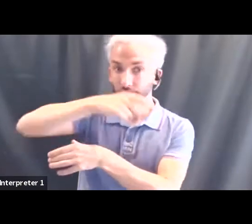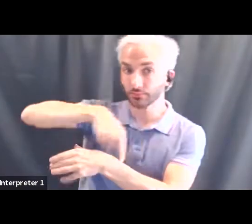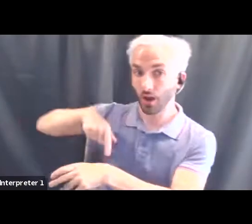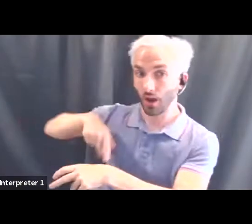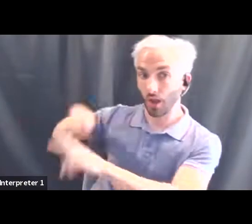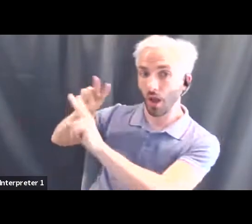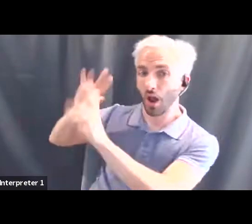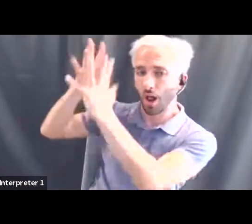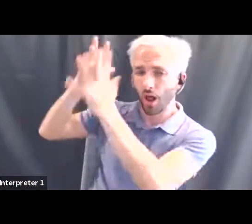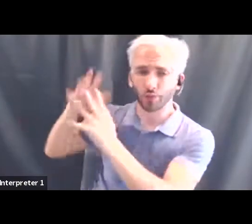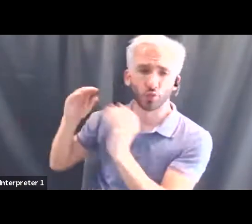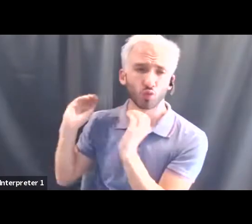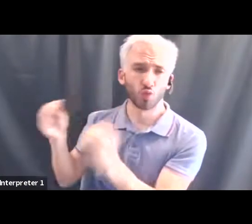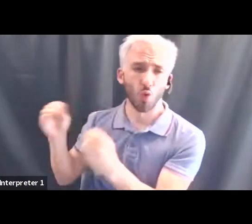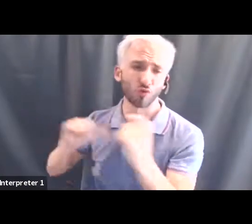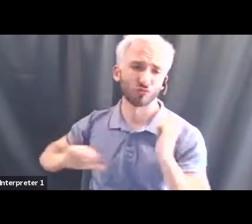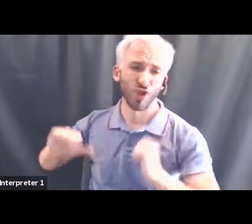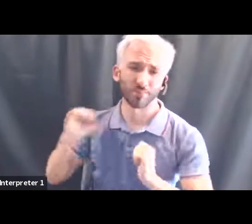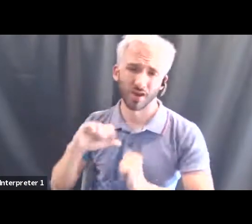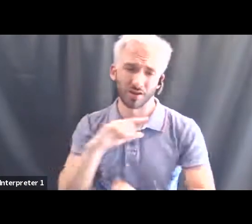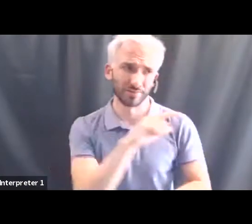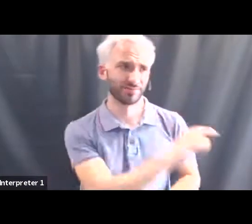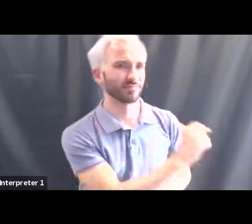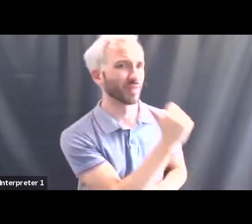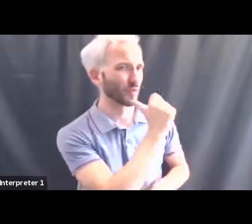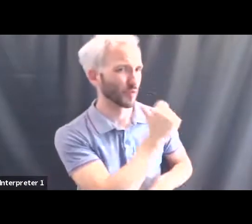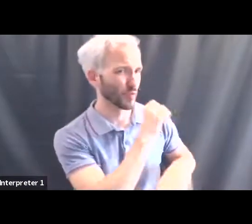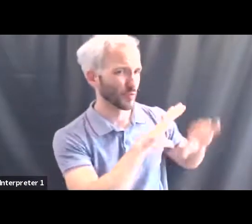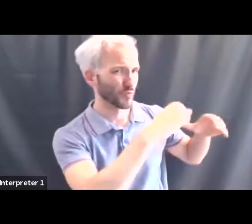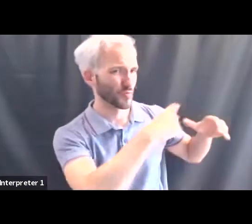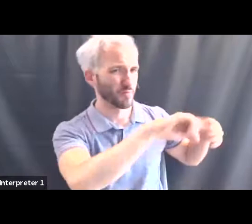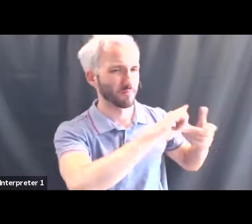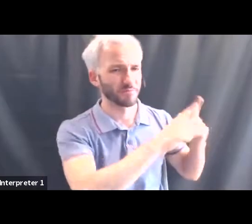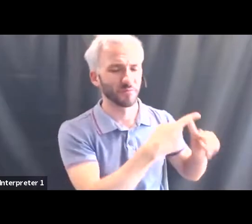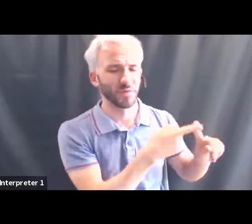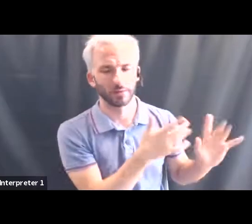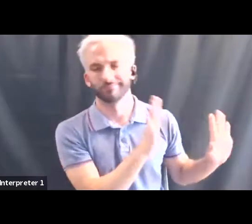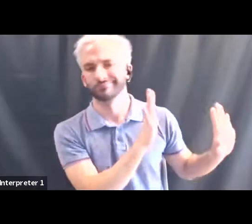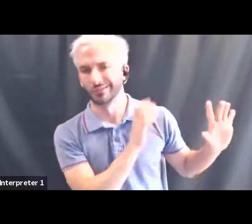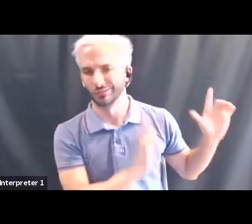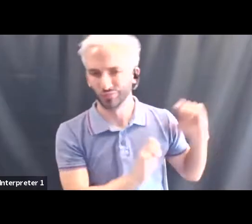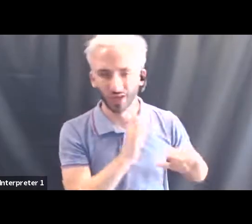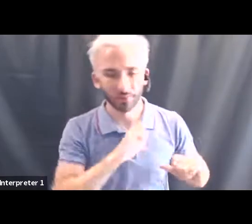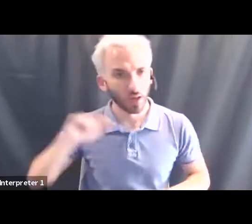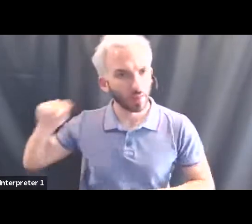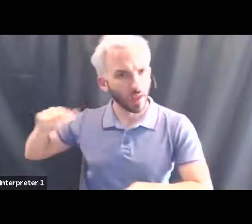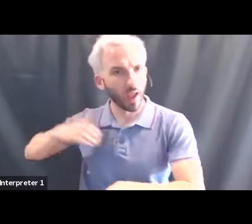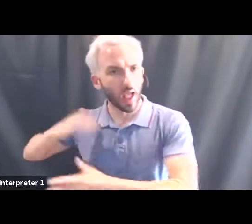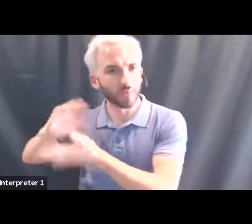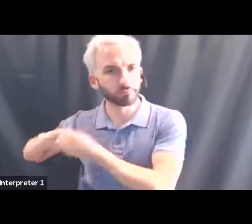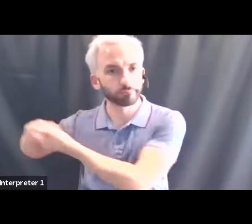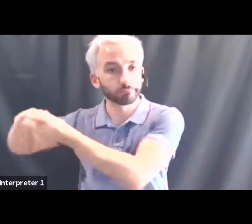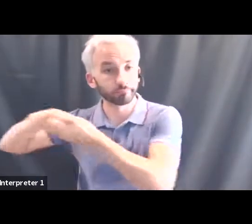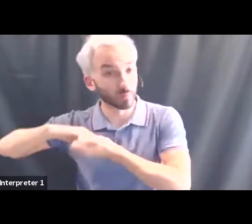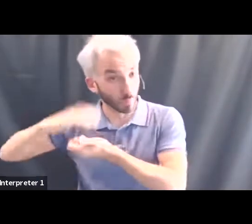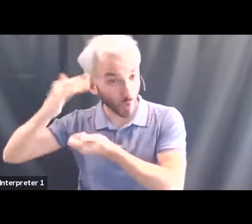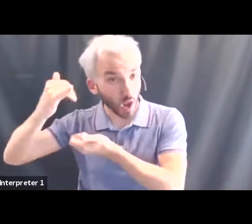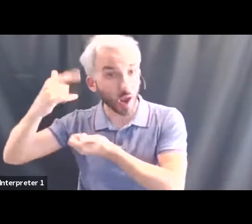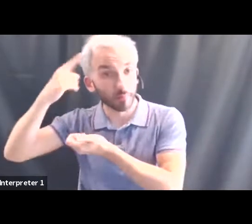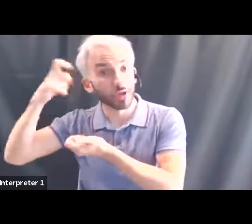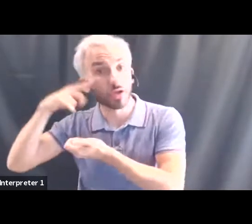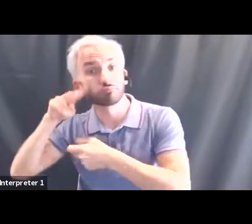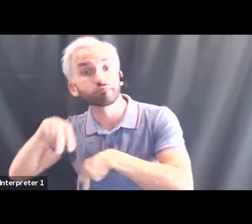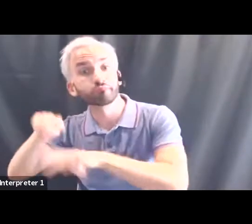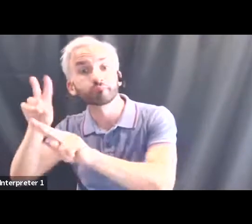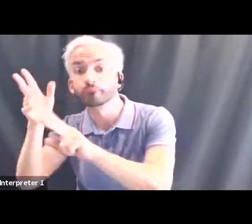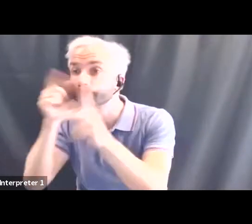less drama than female friendship circles, had that kind of camaraderie because they actually had plenty of examples of male